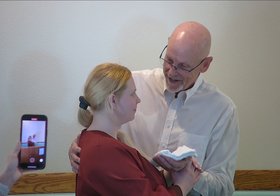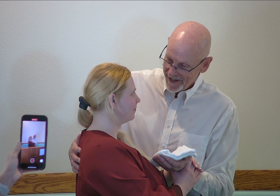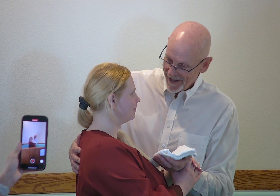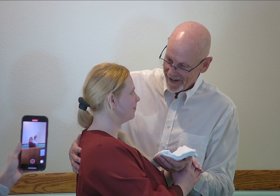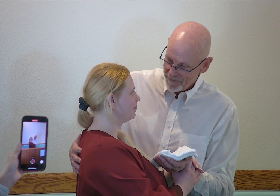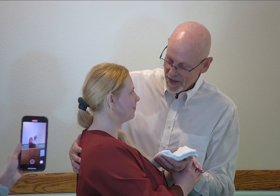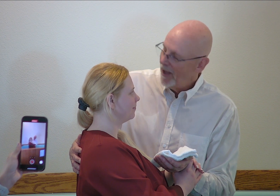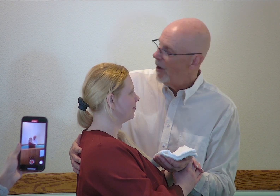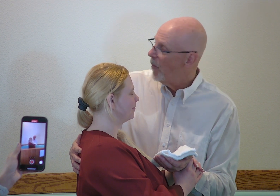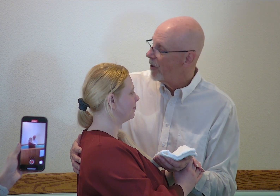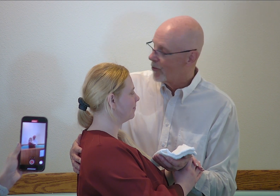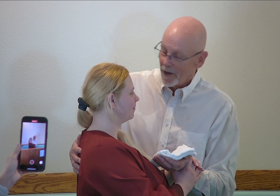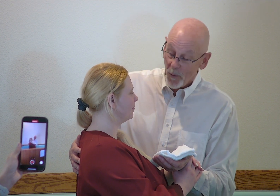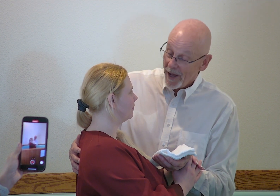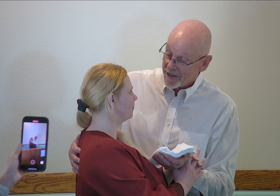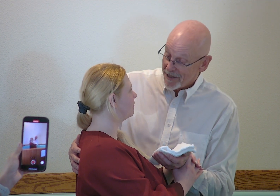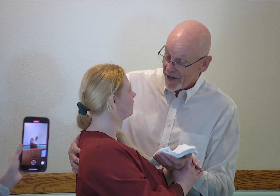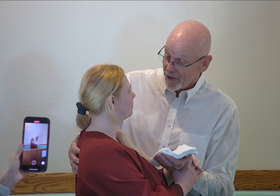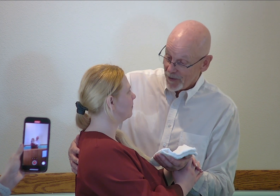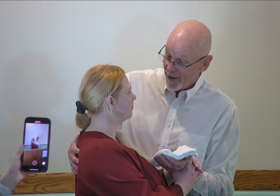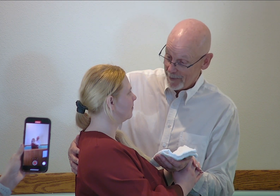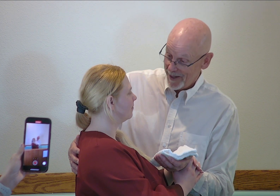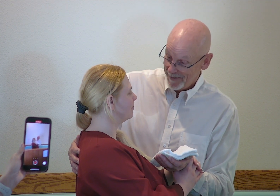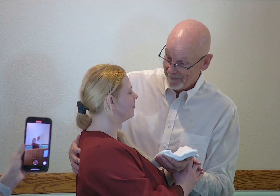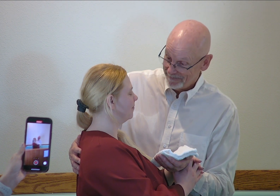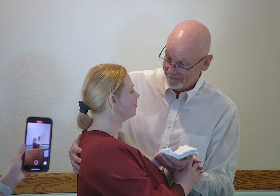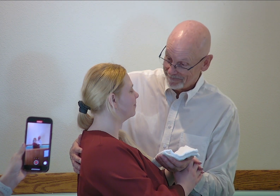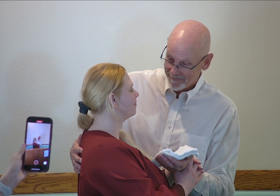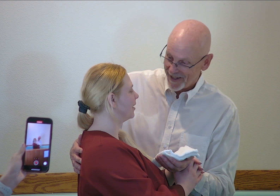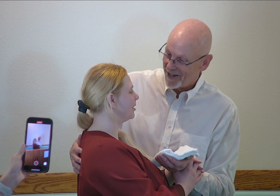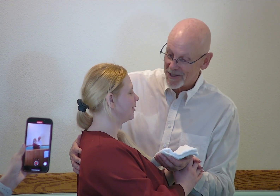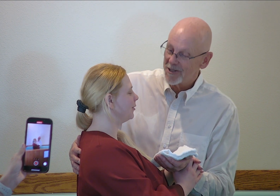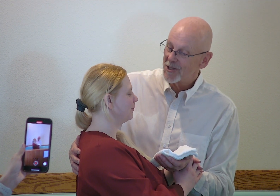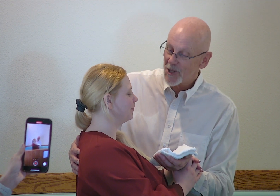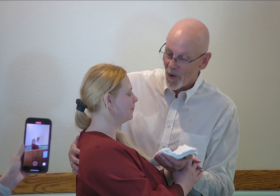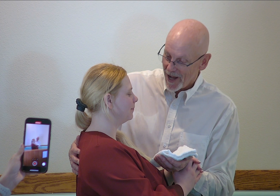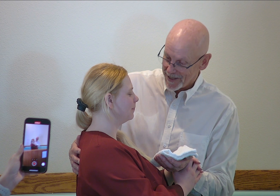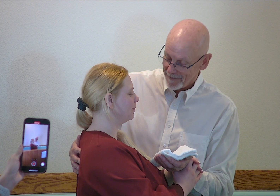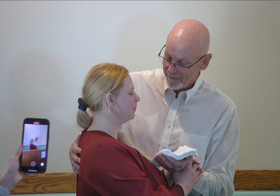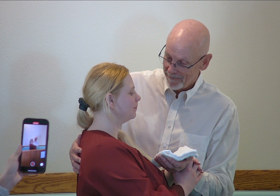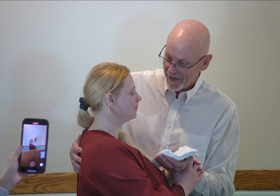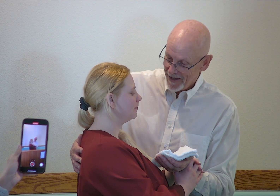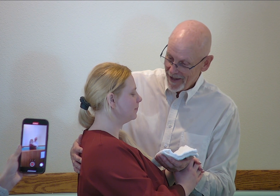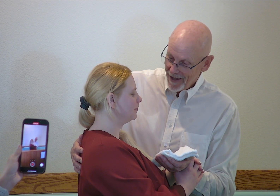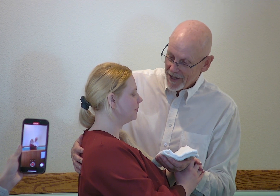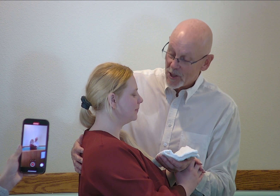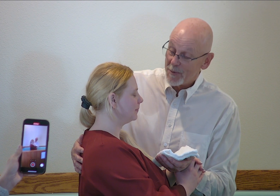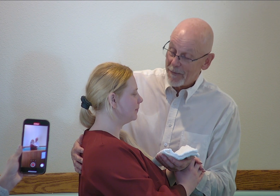So good. Amen. It's awesome to see you here today. And what a great way to start your new thing. It is so awesome.